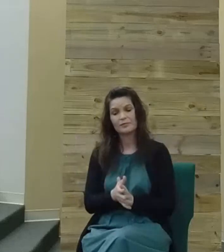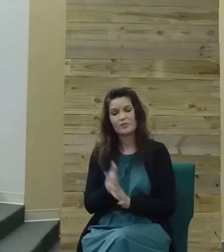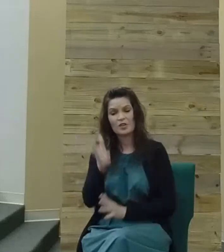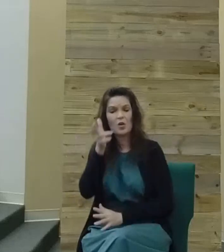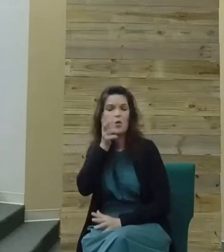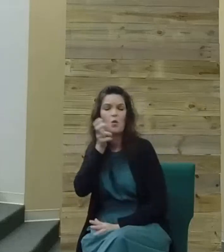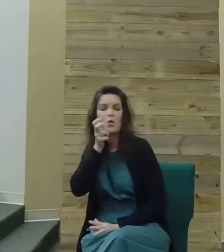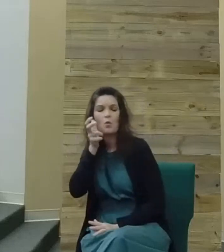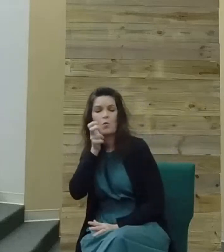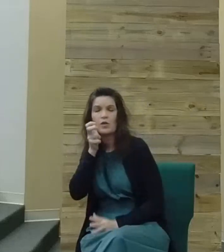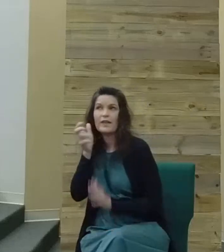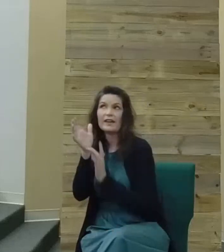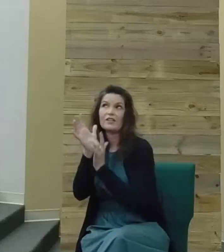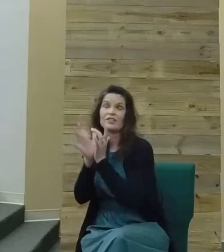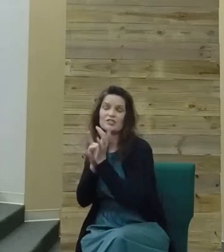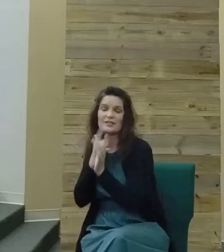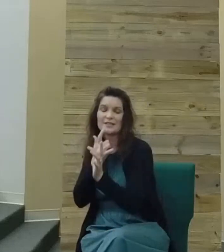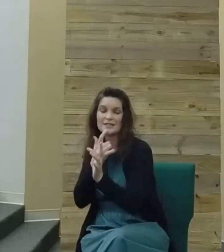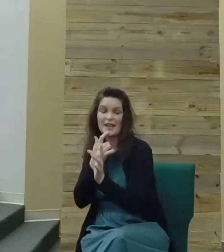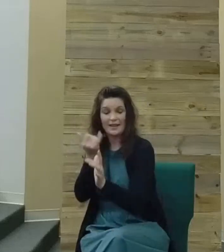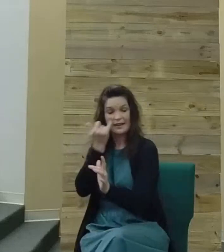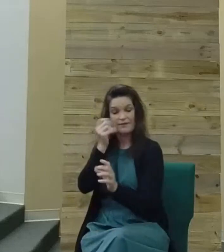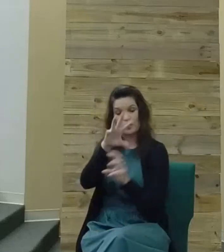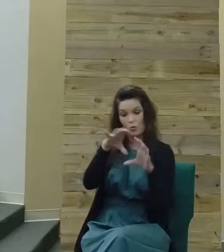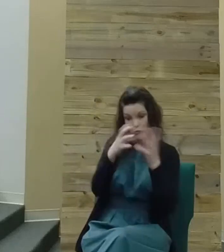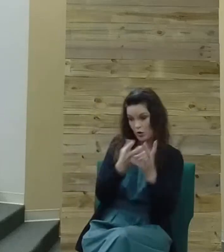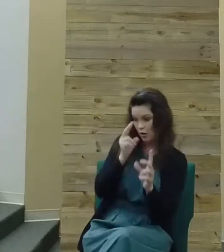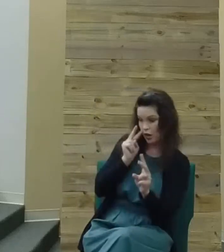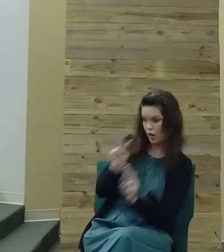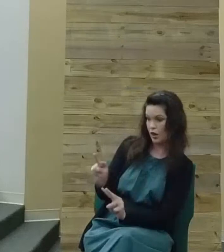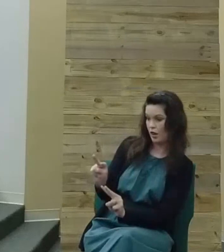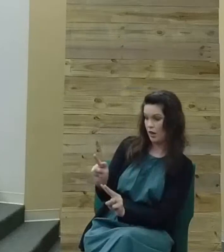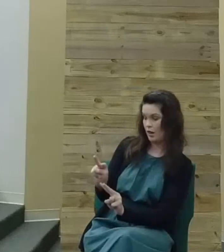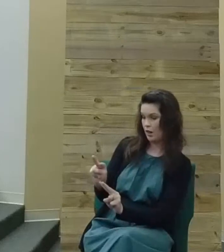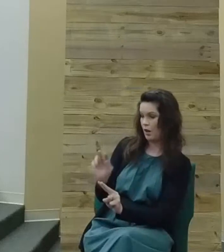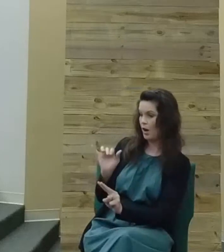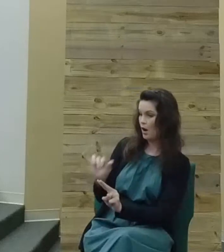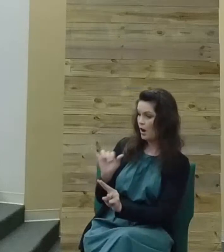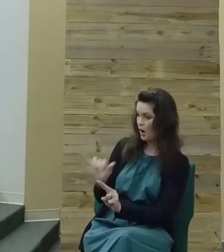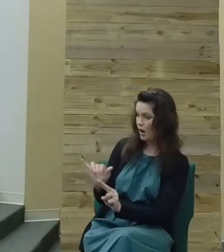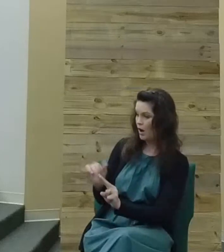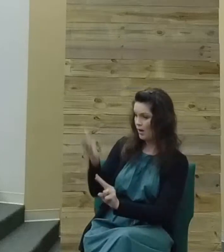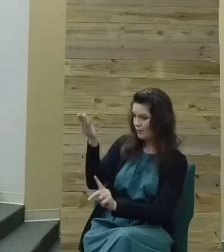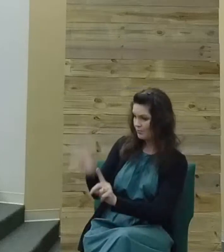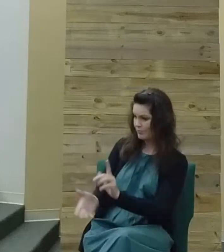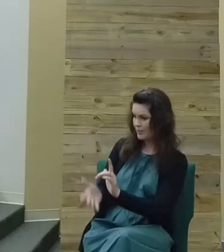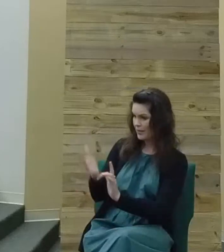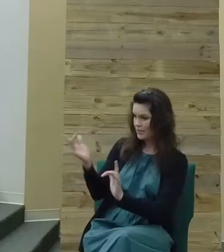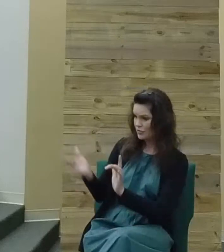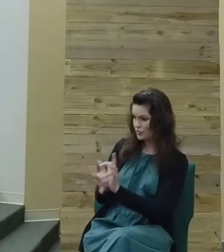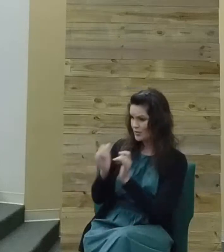right? What are they hearing Jesus say if the world is looking at you as a representation, as an ambassador for